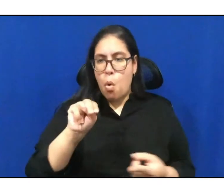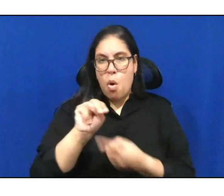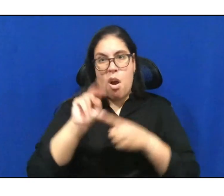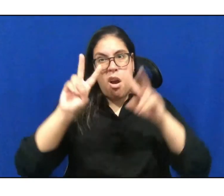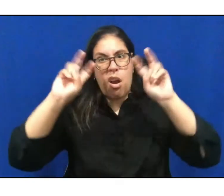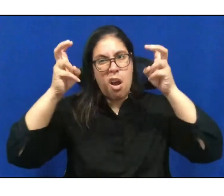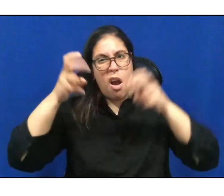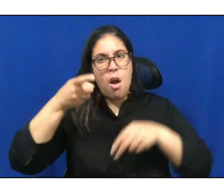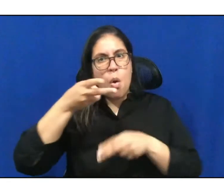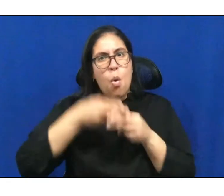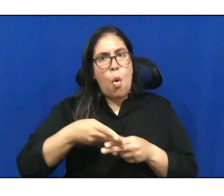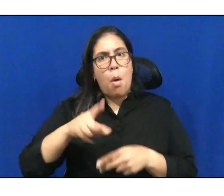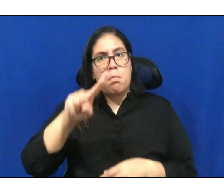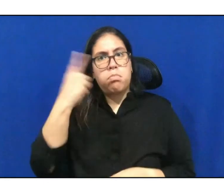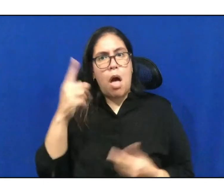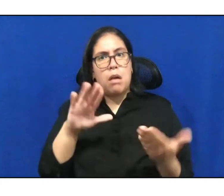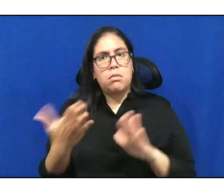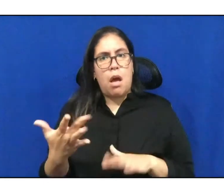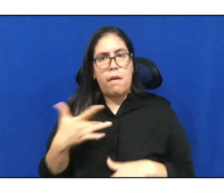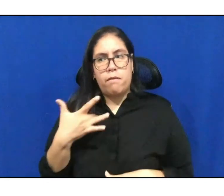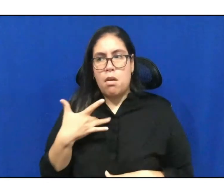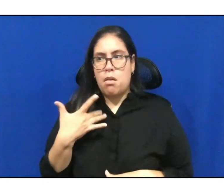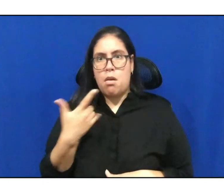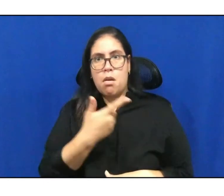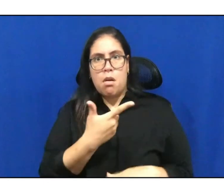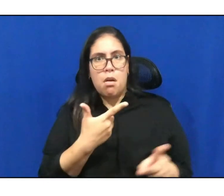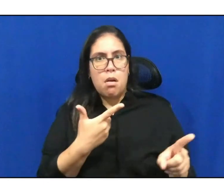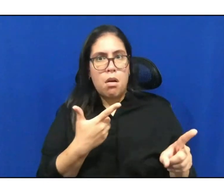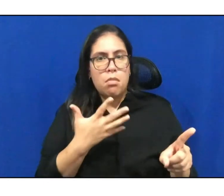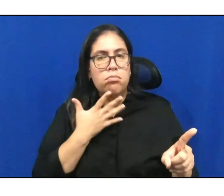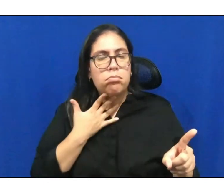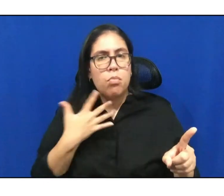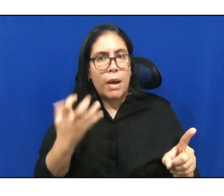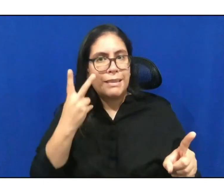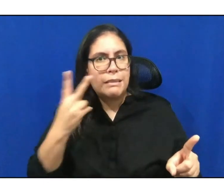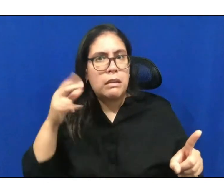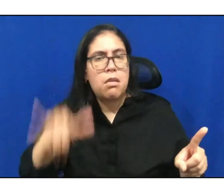be mobilized and used. Ooh. So she was extremely strategic.